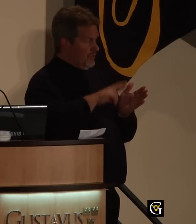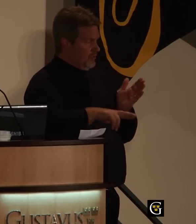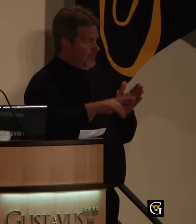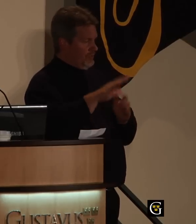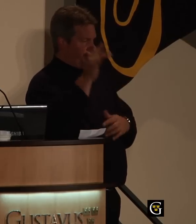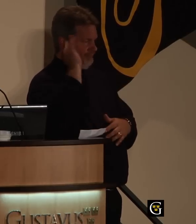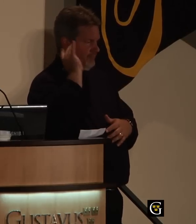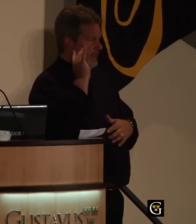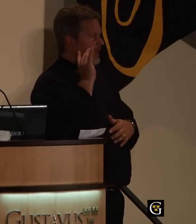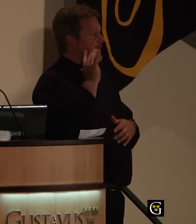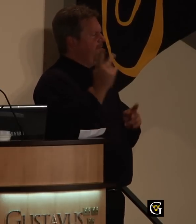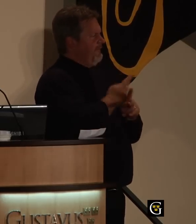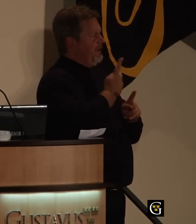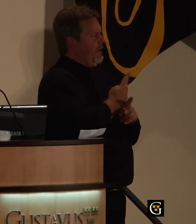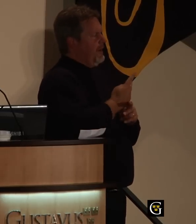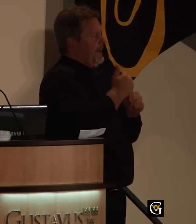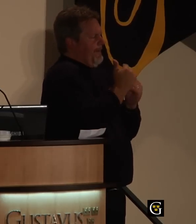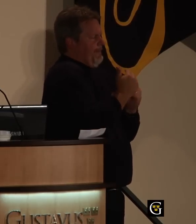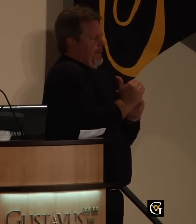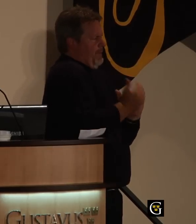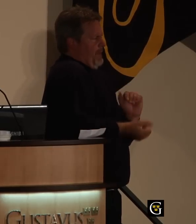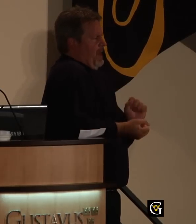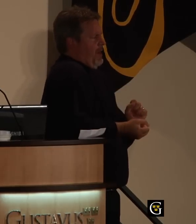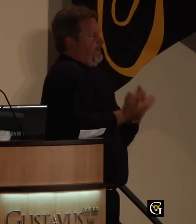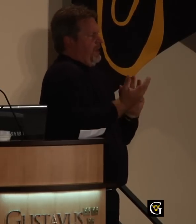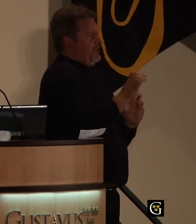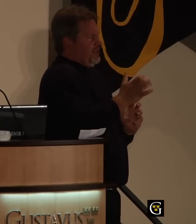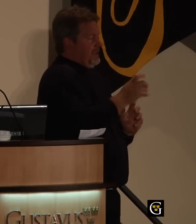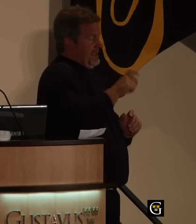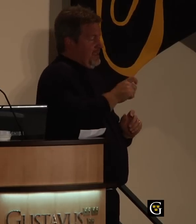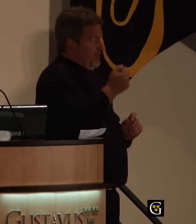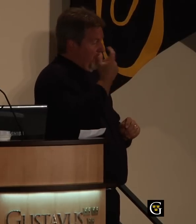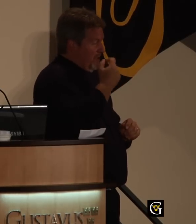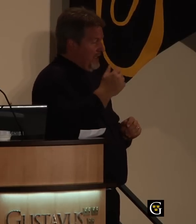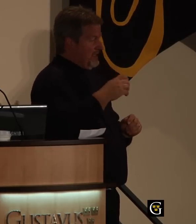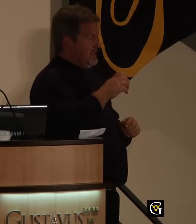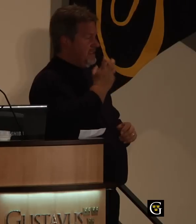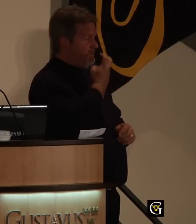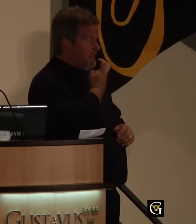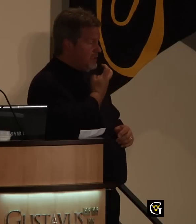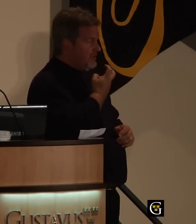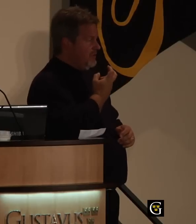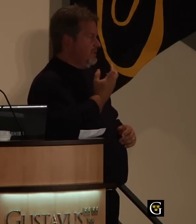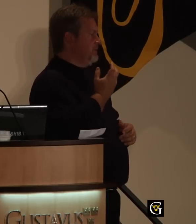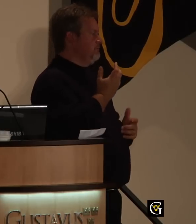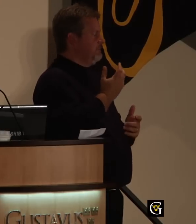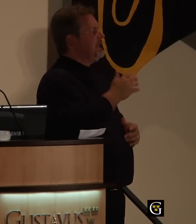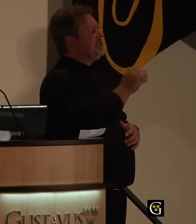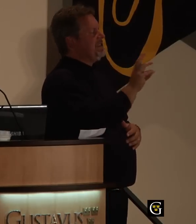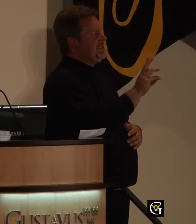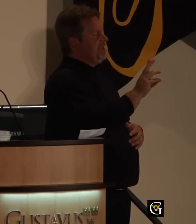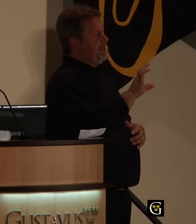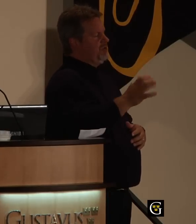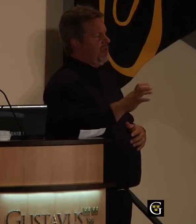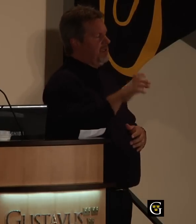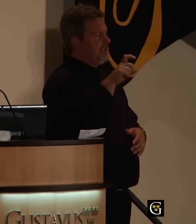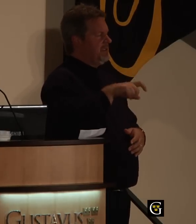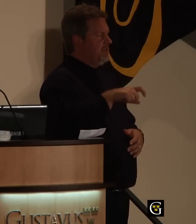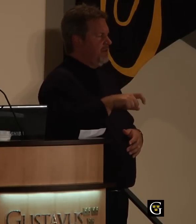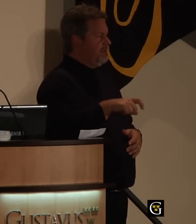minimum number of channels necessary to understand speech is about six. Six channels. Well, what does that mean? Well, there's